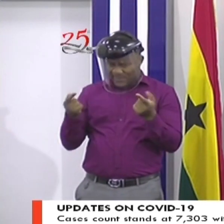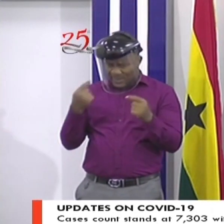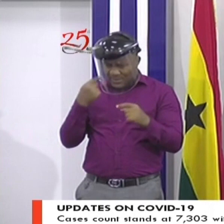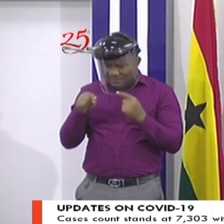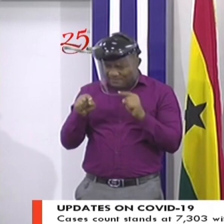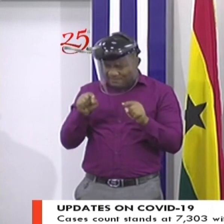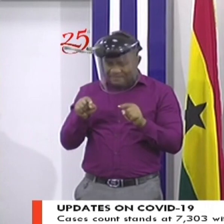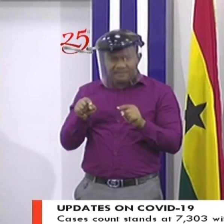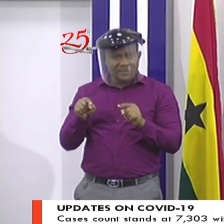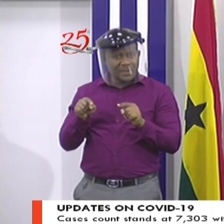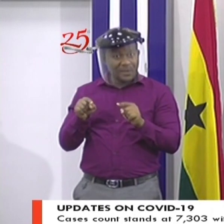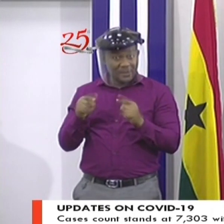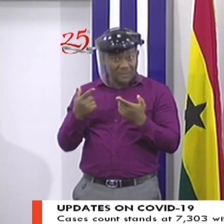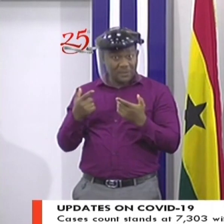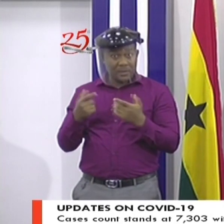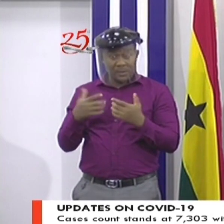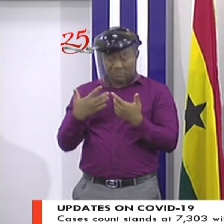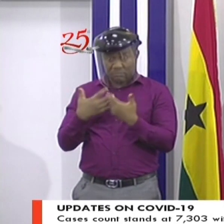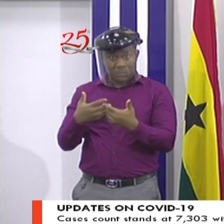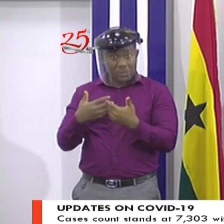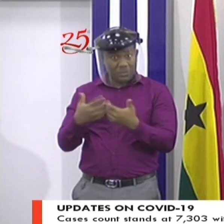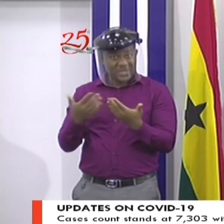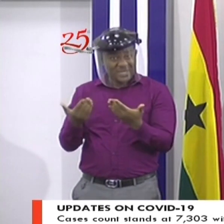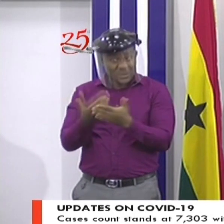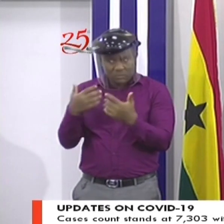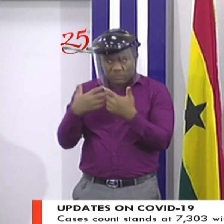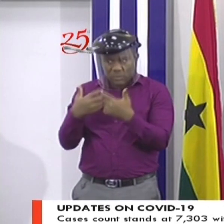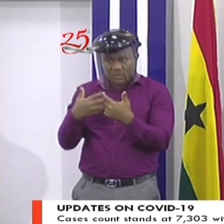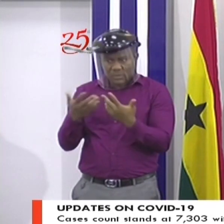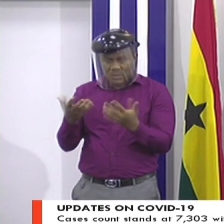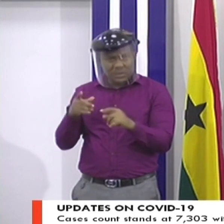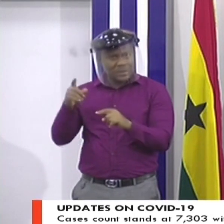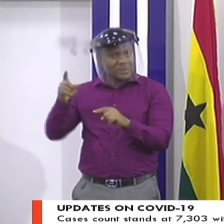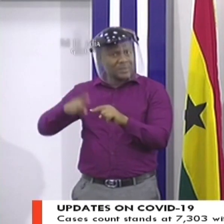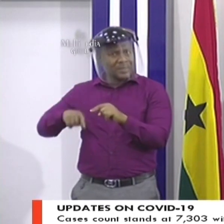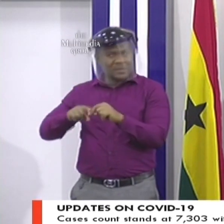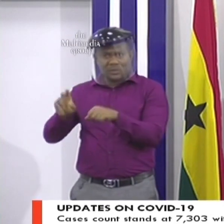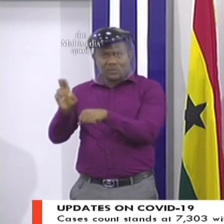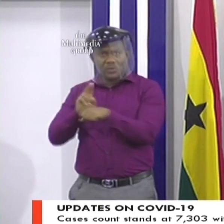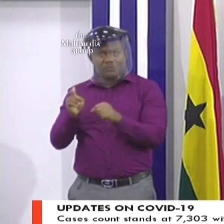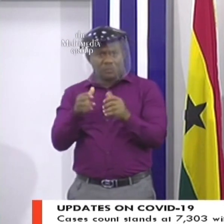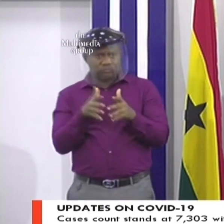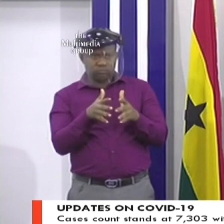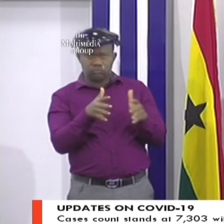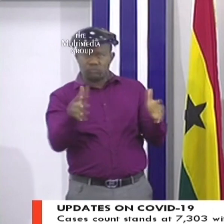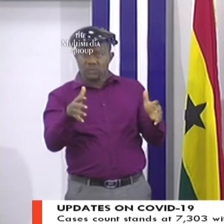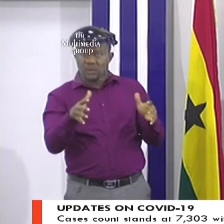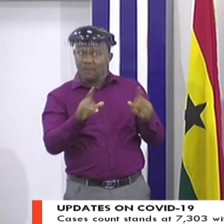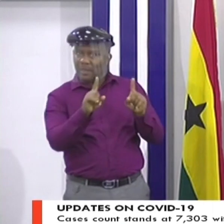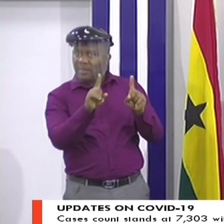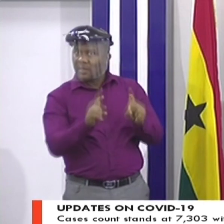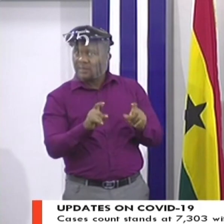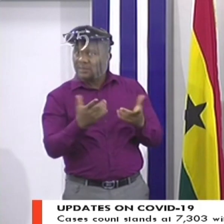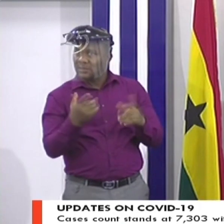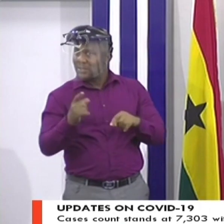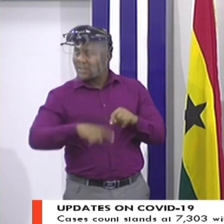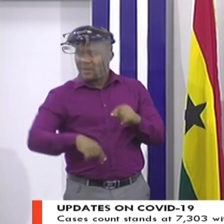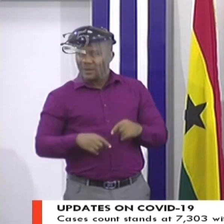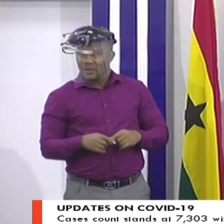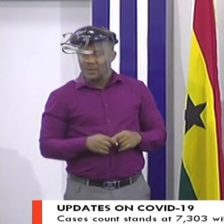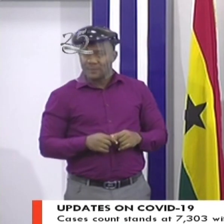the test kits don't require that we can use them in mass testing. For a test to be